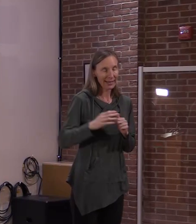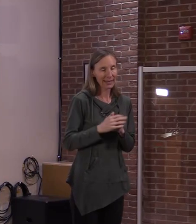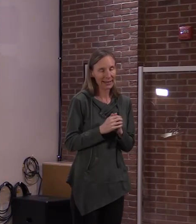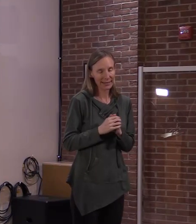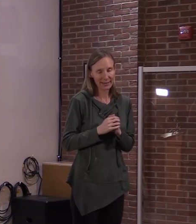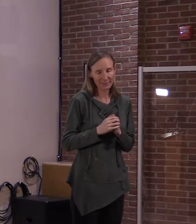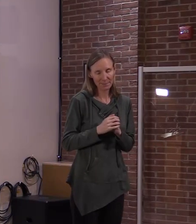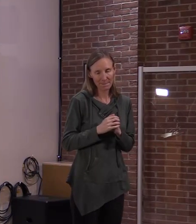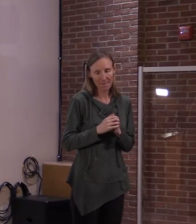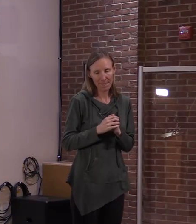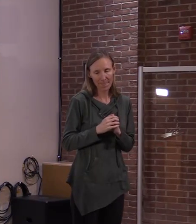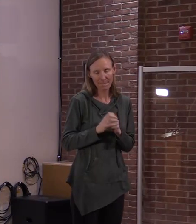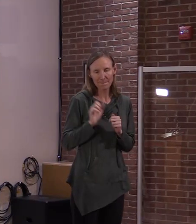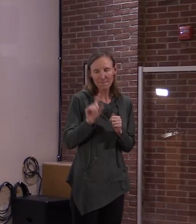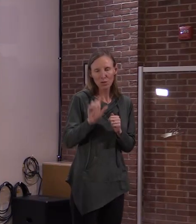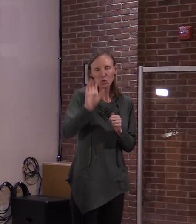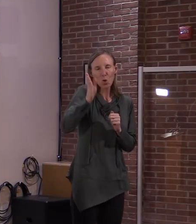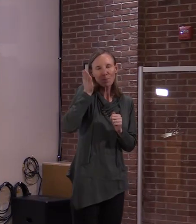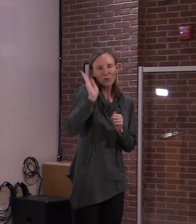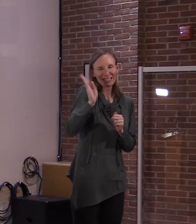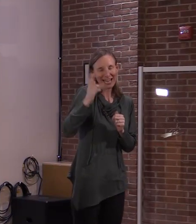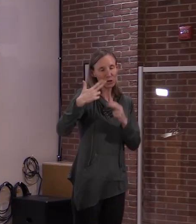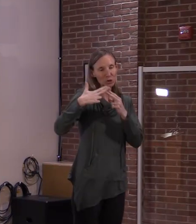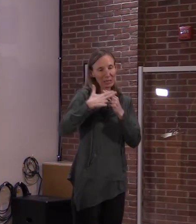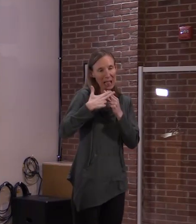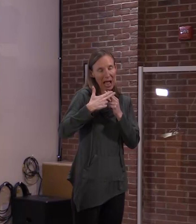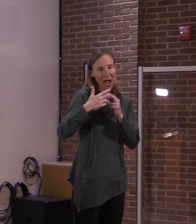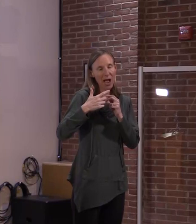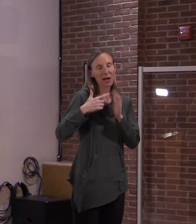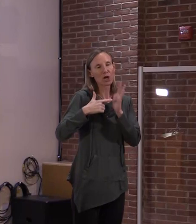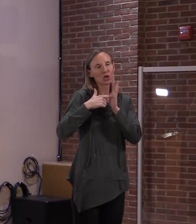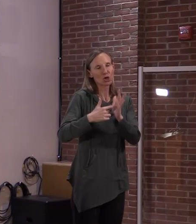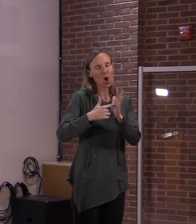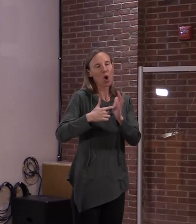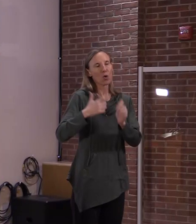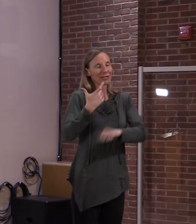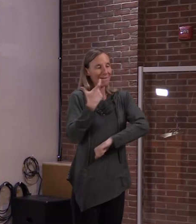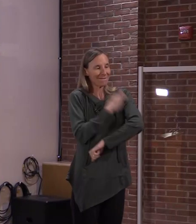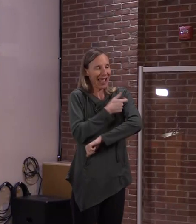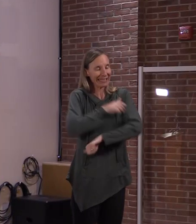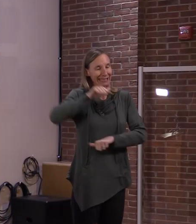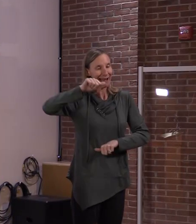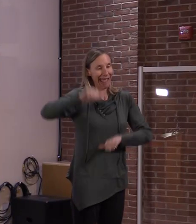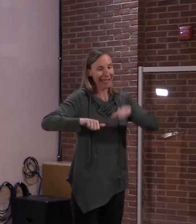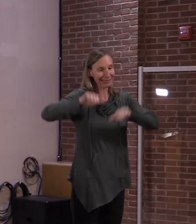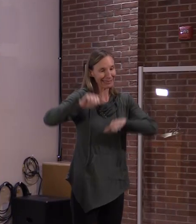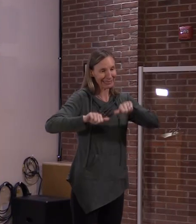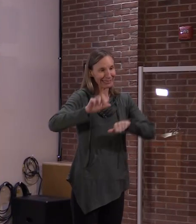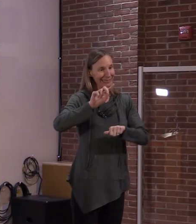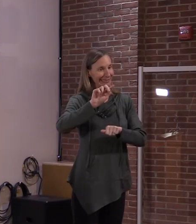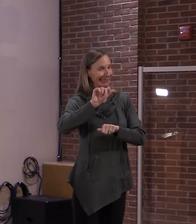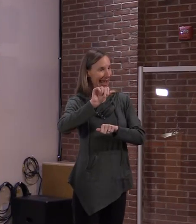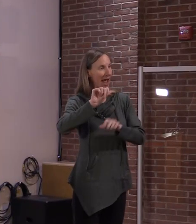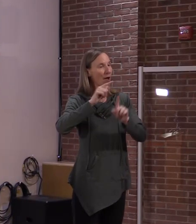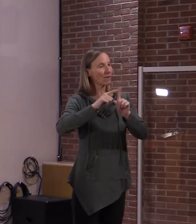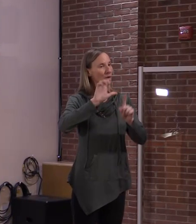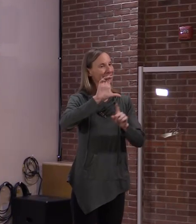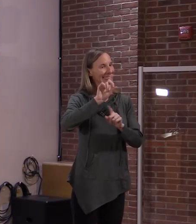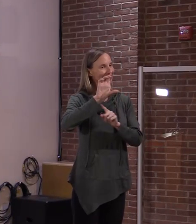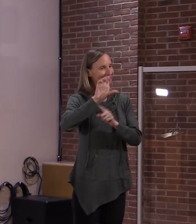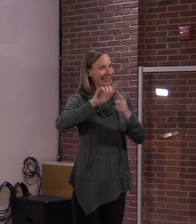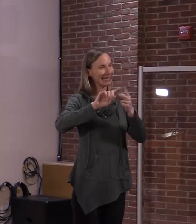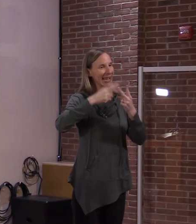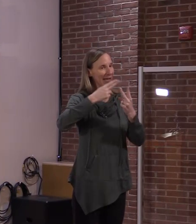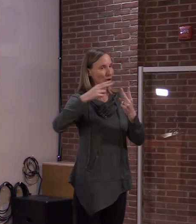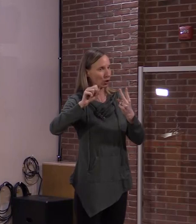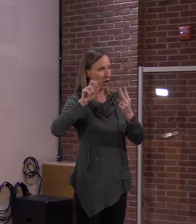In your presentation, you included a slide that showed vaccine hesitancy data sourced from the CDC and the HHS. The